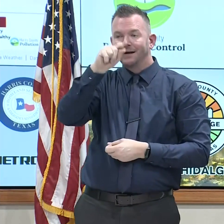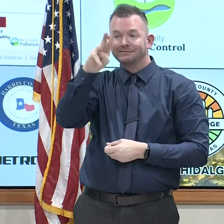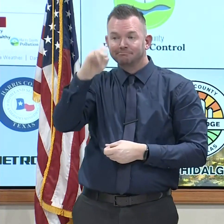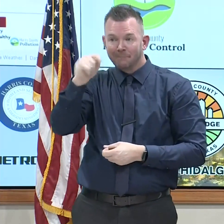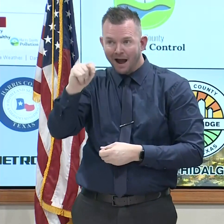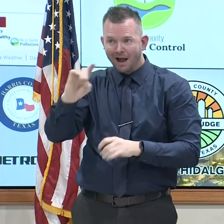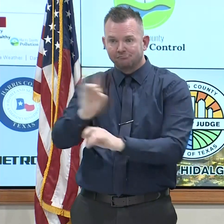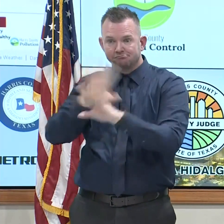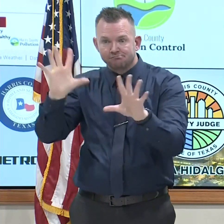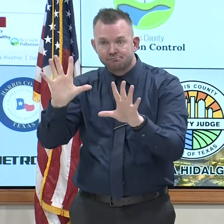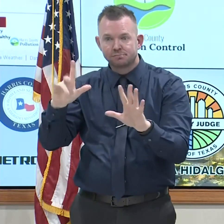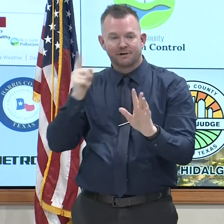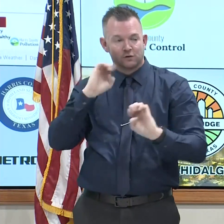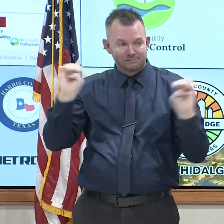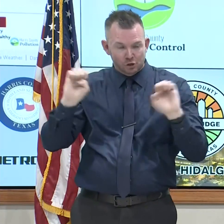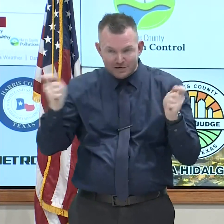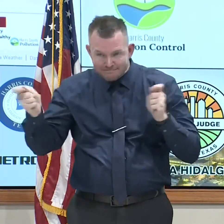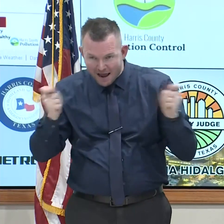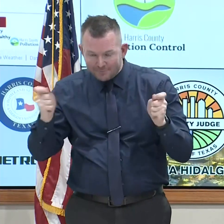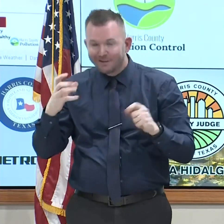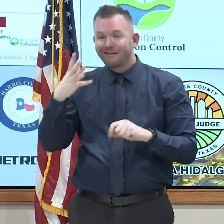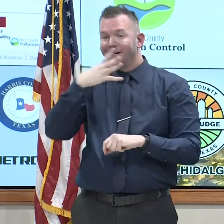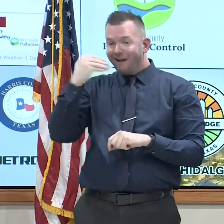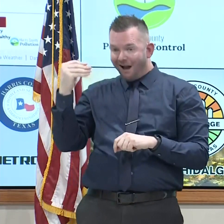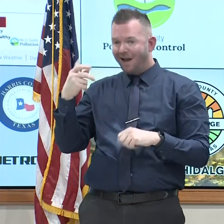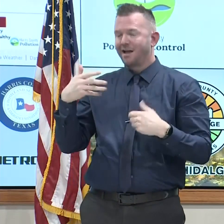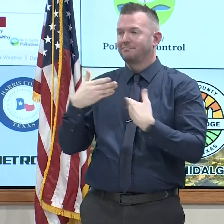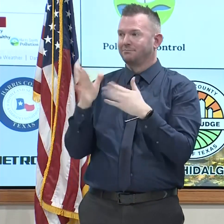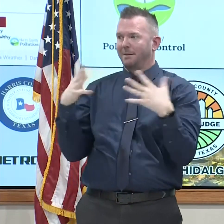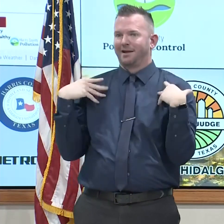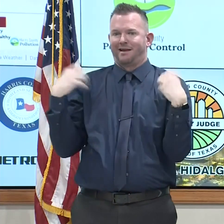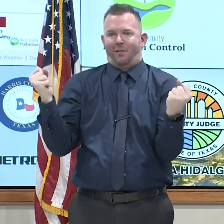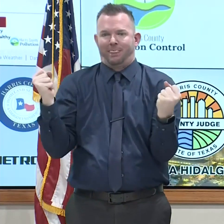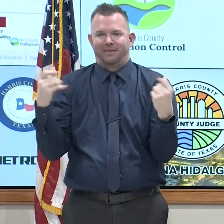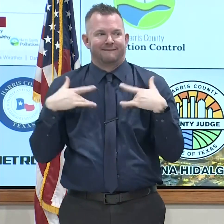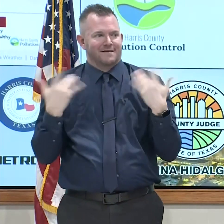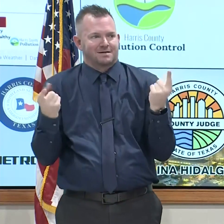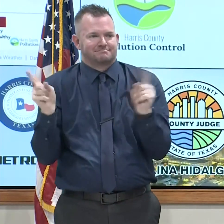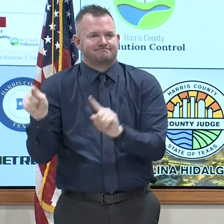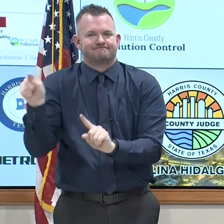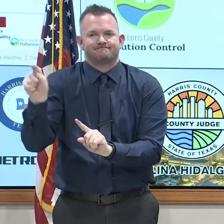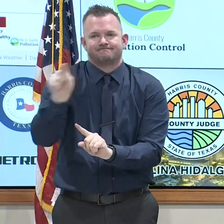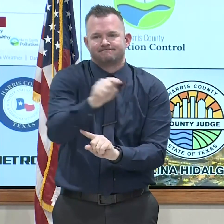Management, and Harris County Public Health in events where the community's health might be at risk.